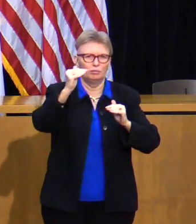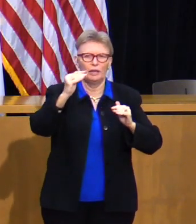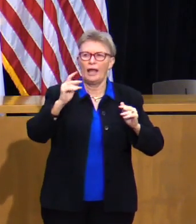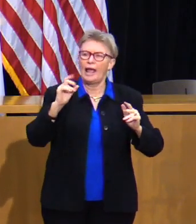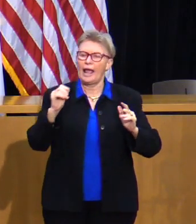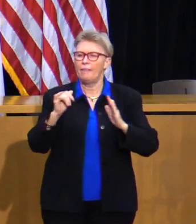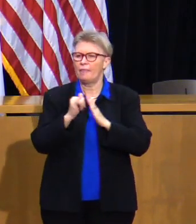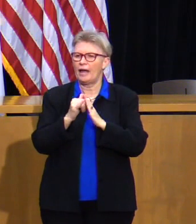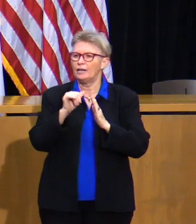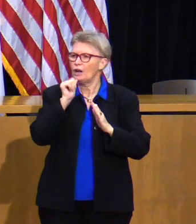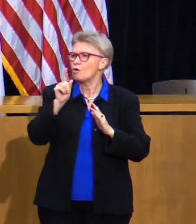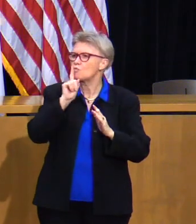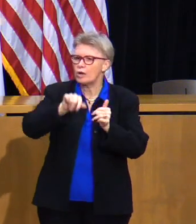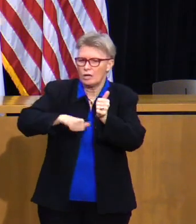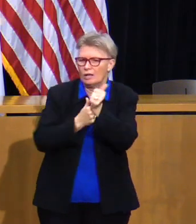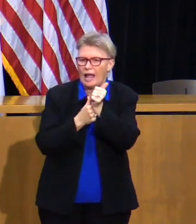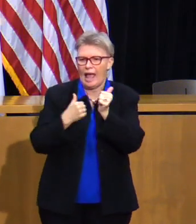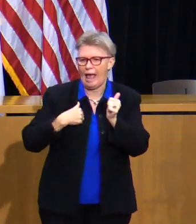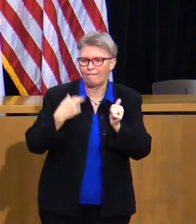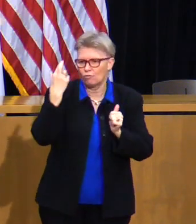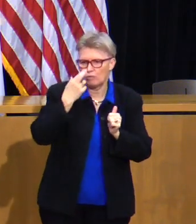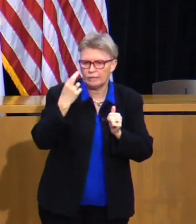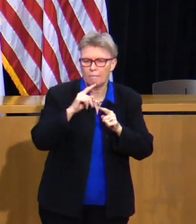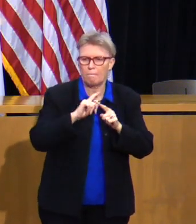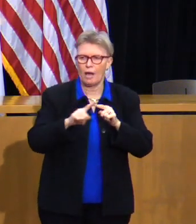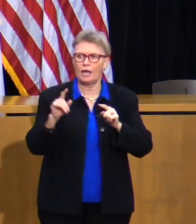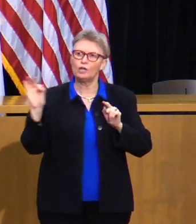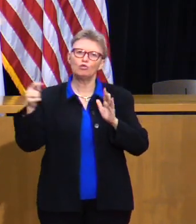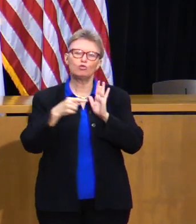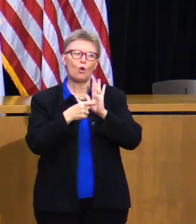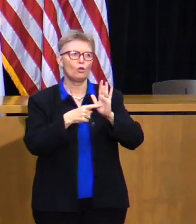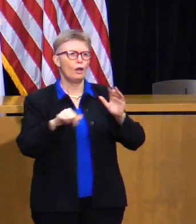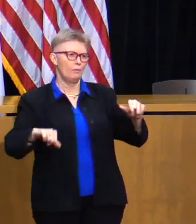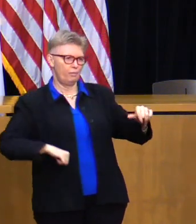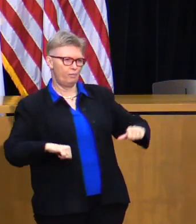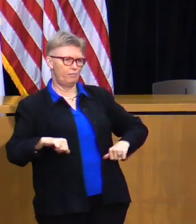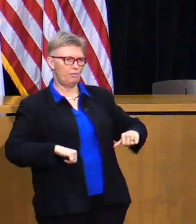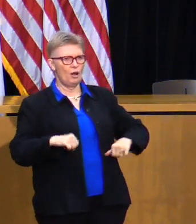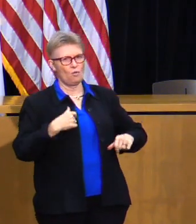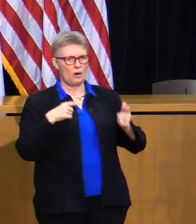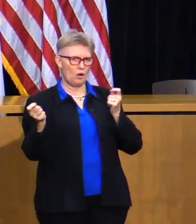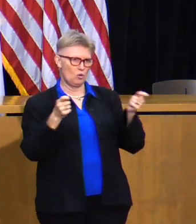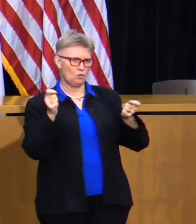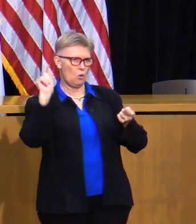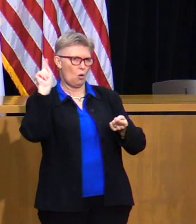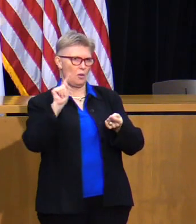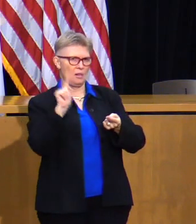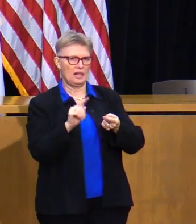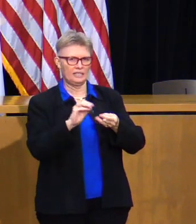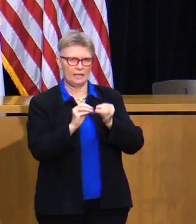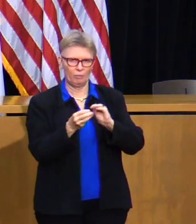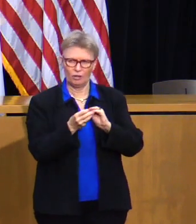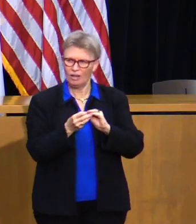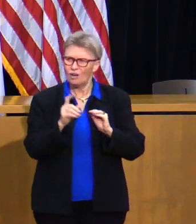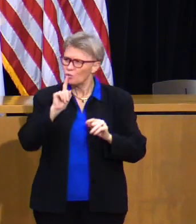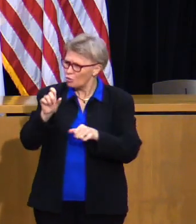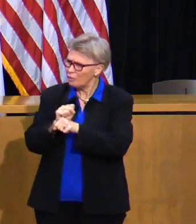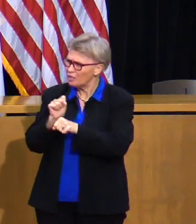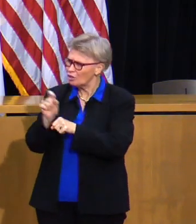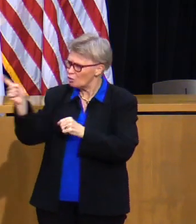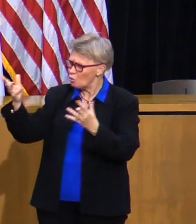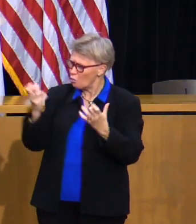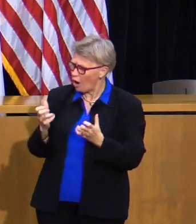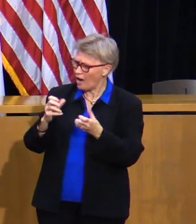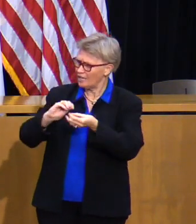these things to get the cases back under control? Or do you really think that's going to get cases to go down? Boy, I don't